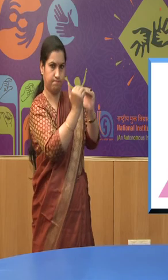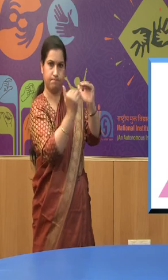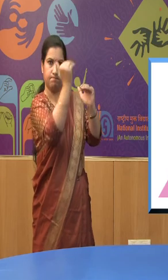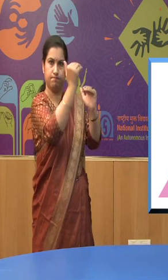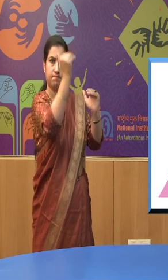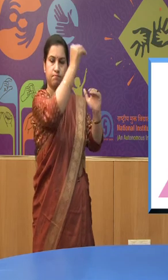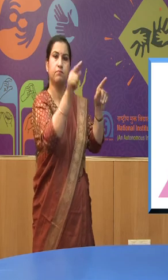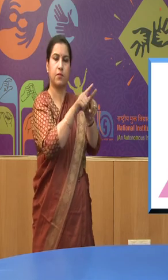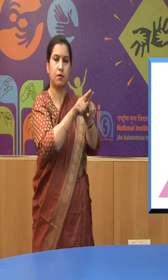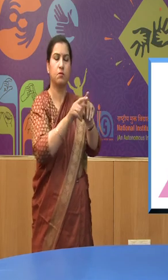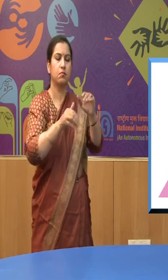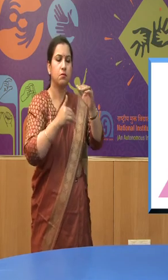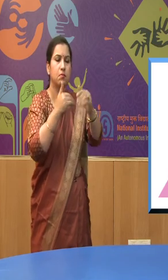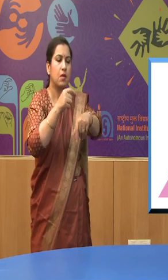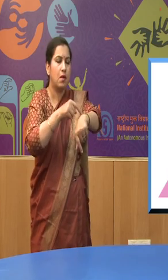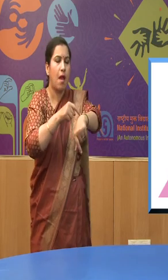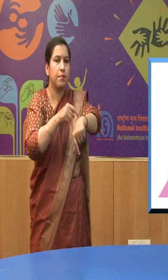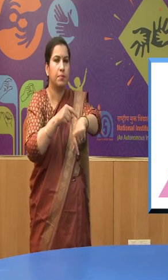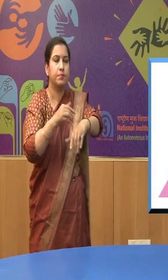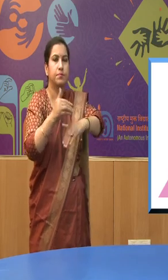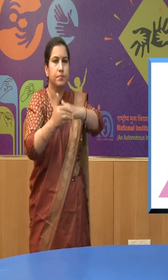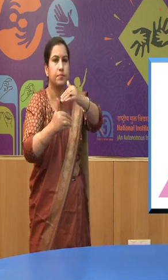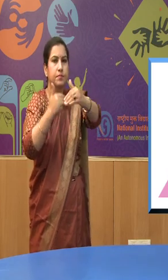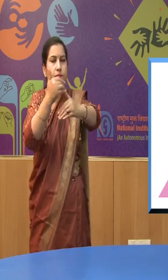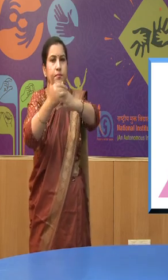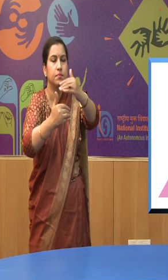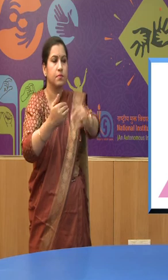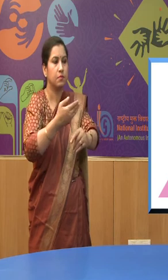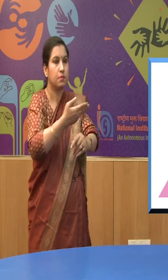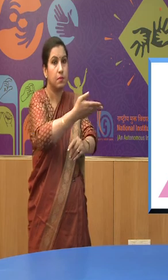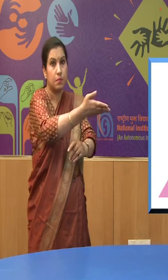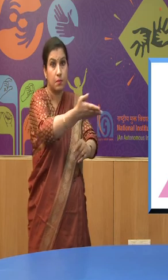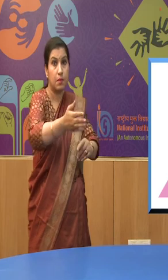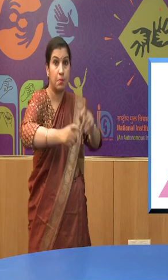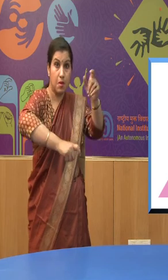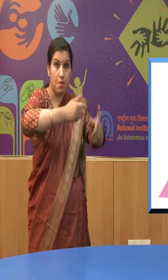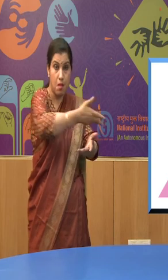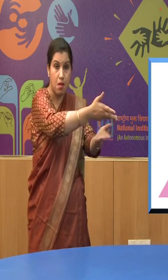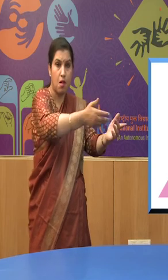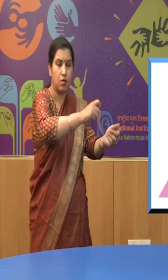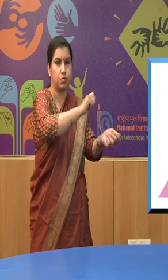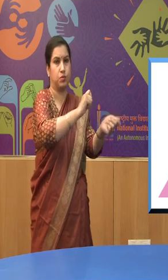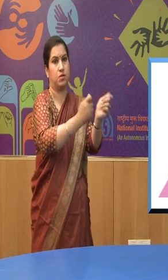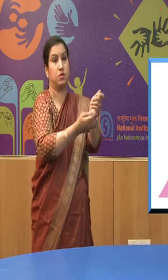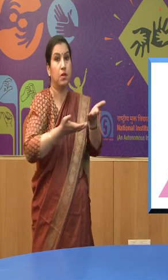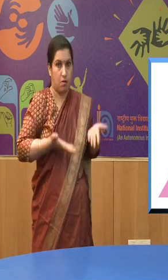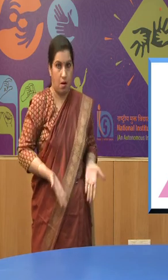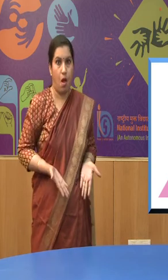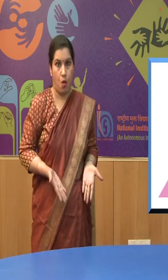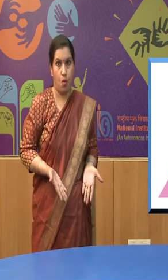Slowly with the time, this changed the society, and now the society was divided on